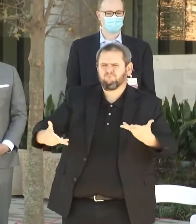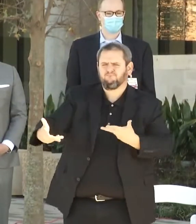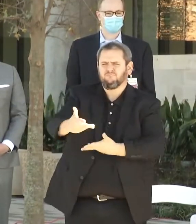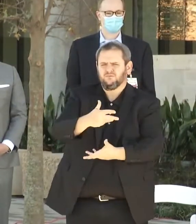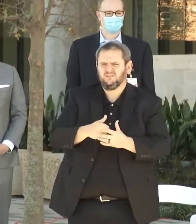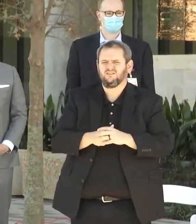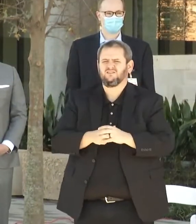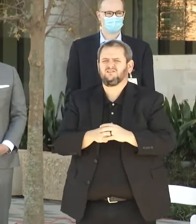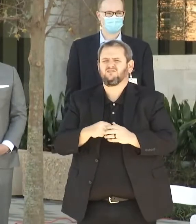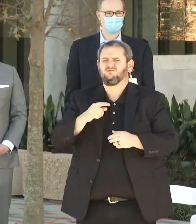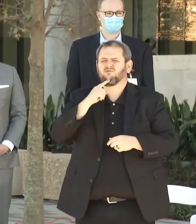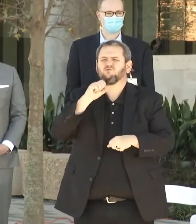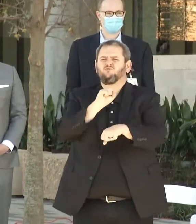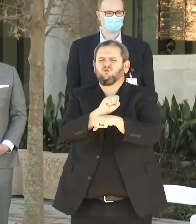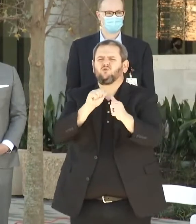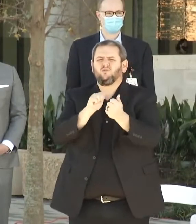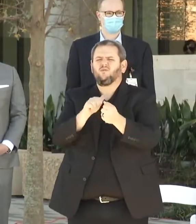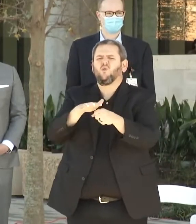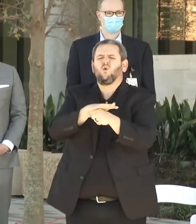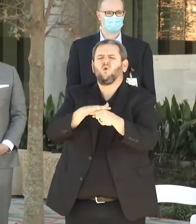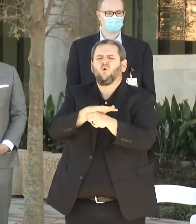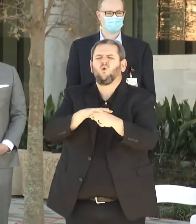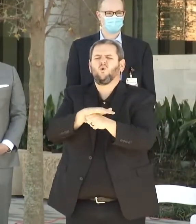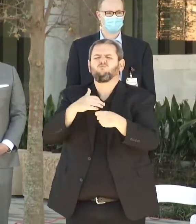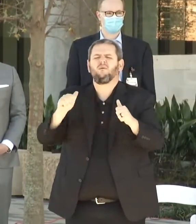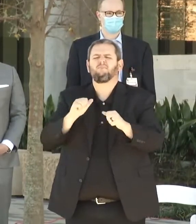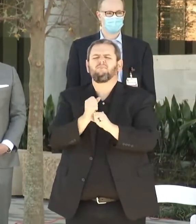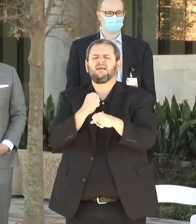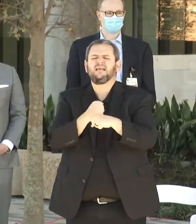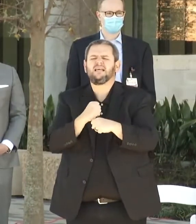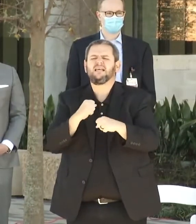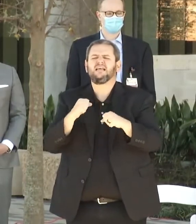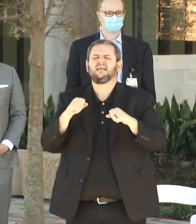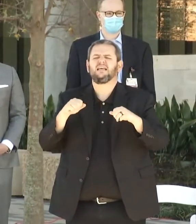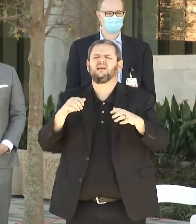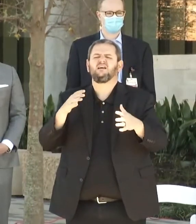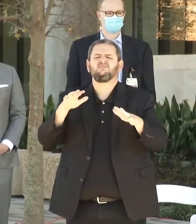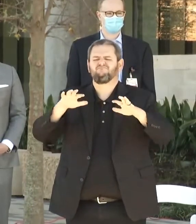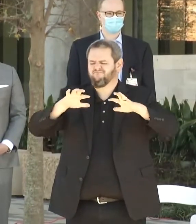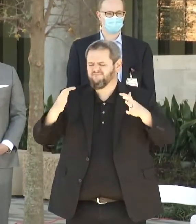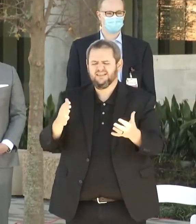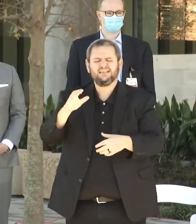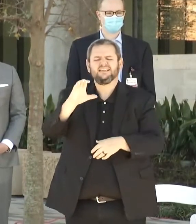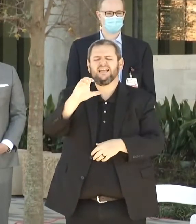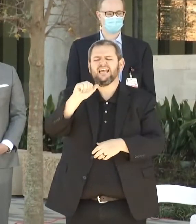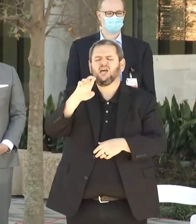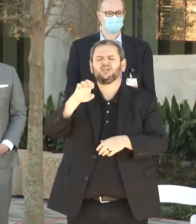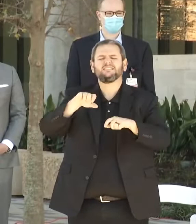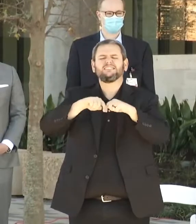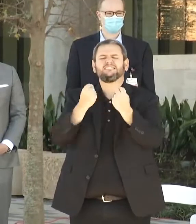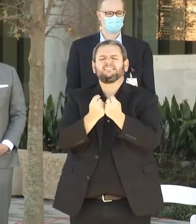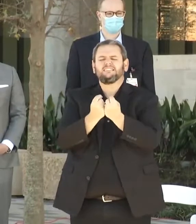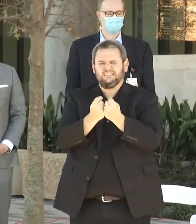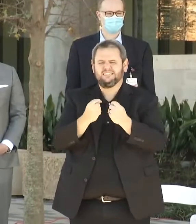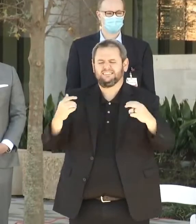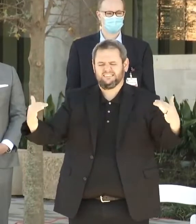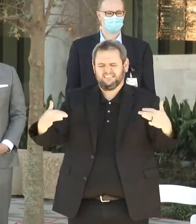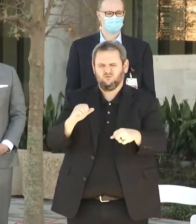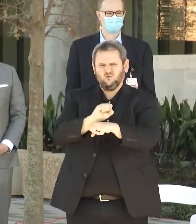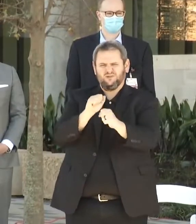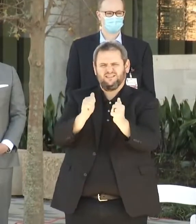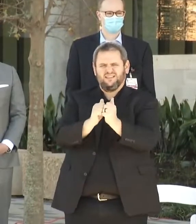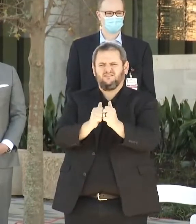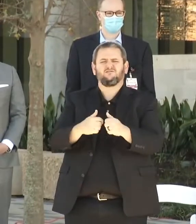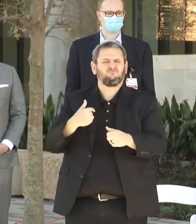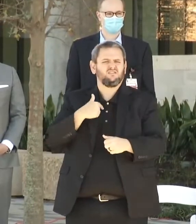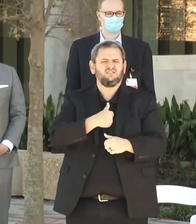are creating care teams to help us care for more patients than we've been able to in the past. But these physical and manpower resources do have a